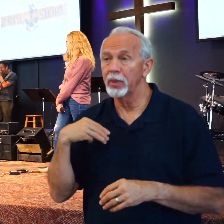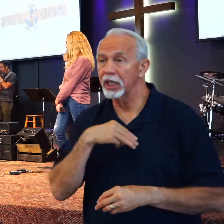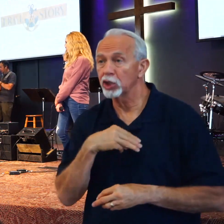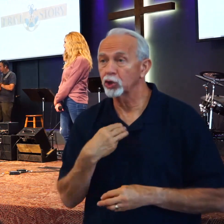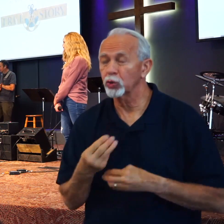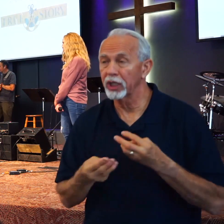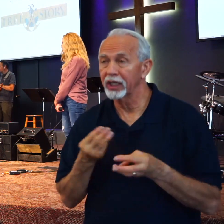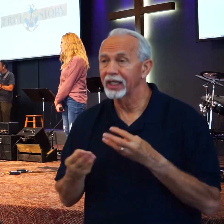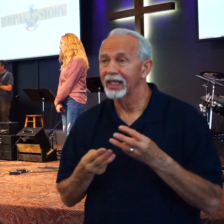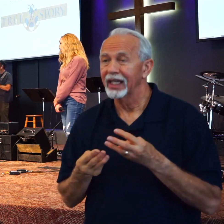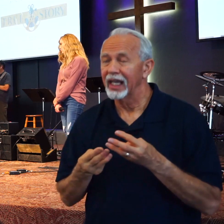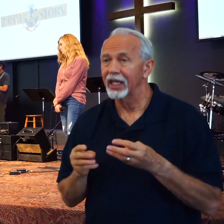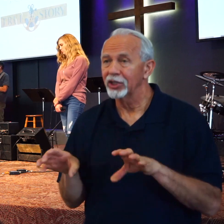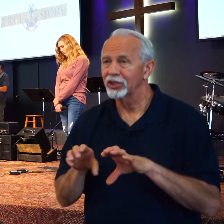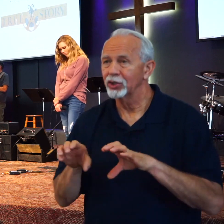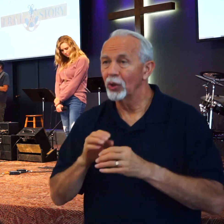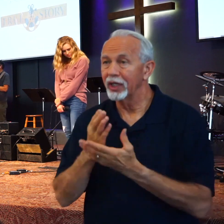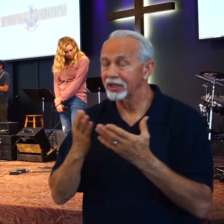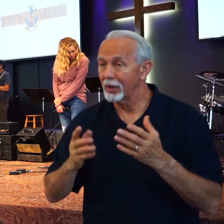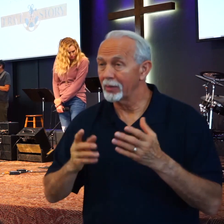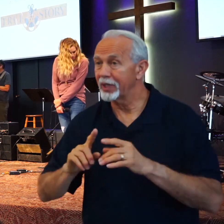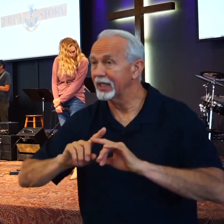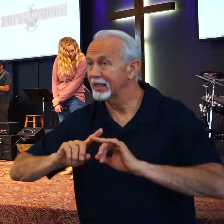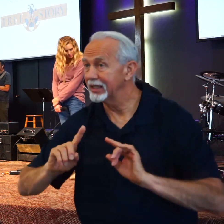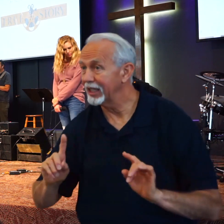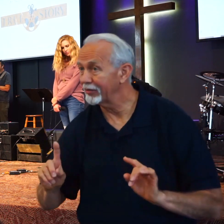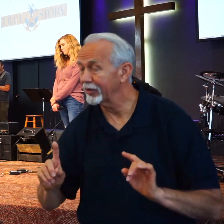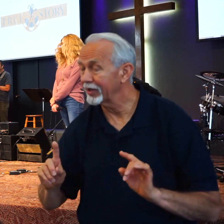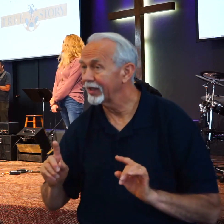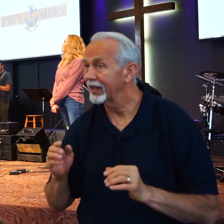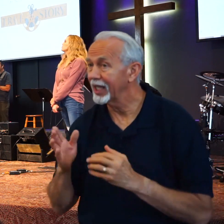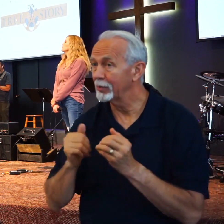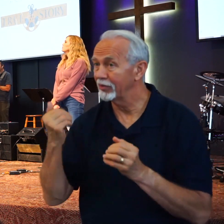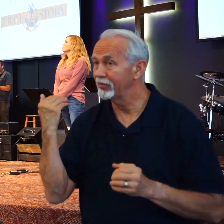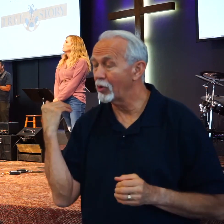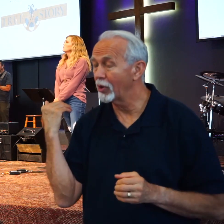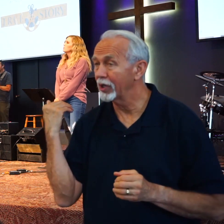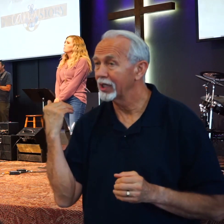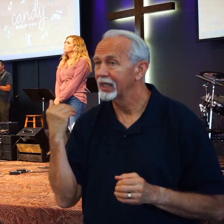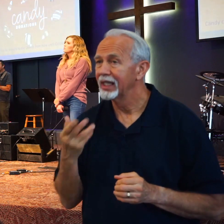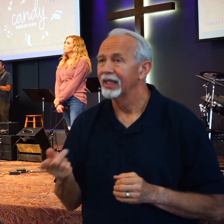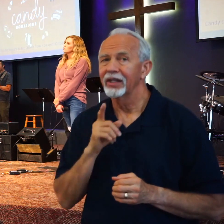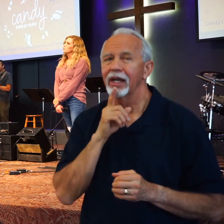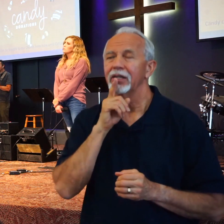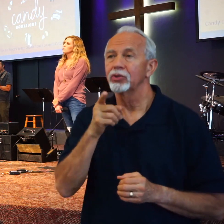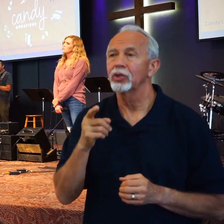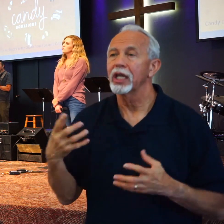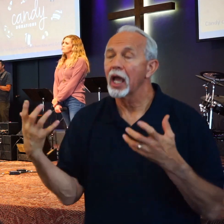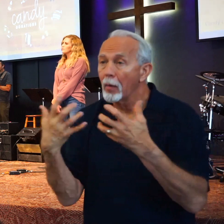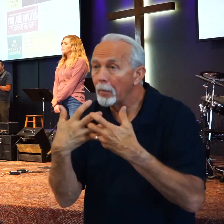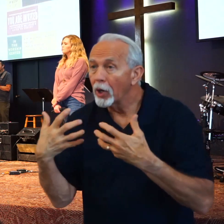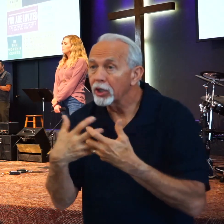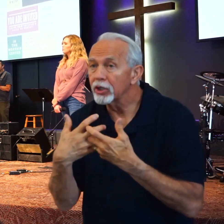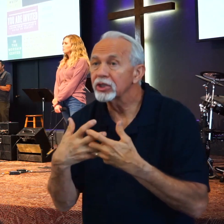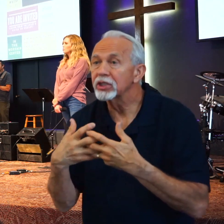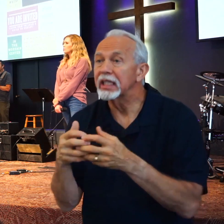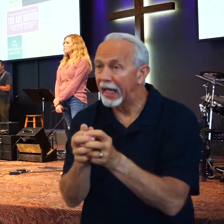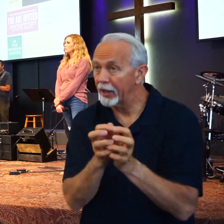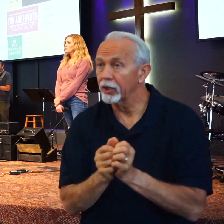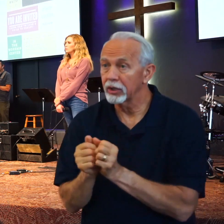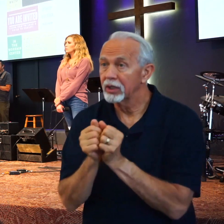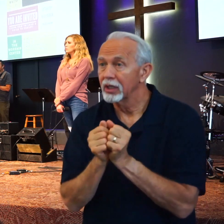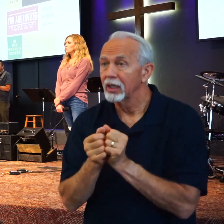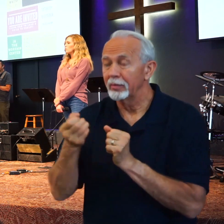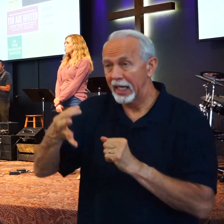of relaunching into this new year, and they're truly partners. We're partners together, the pastor and